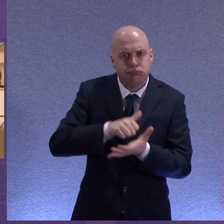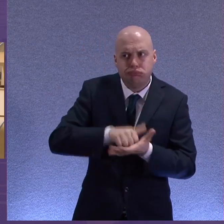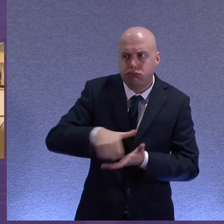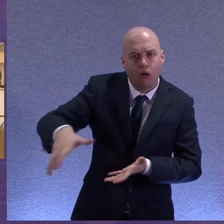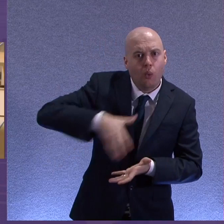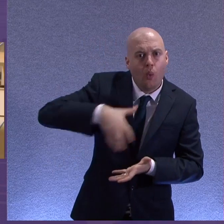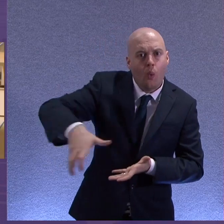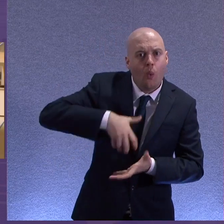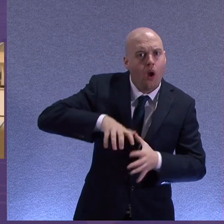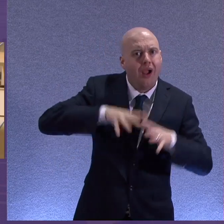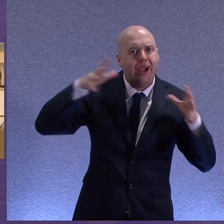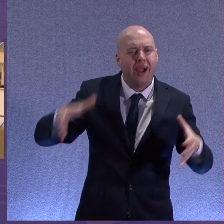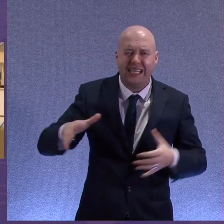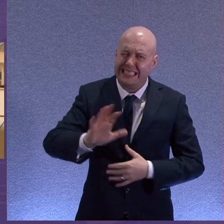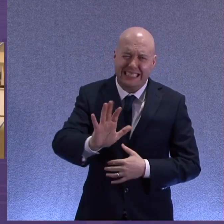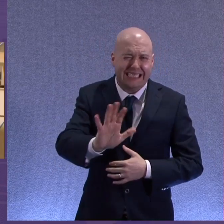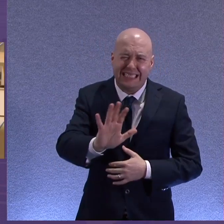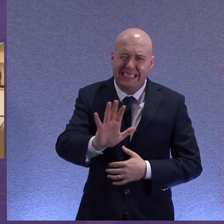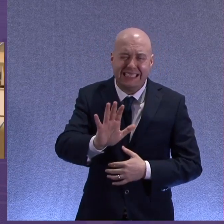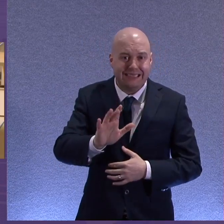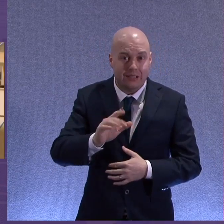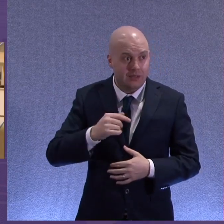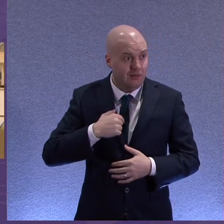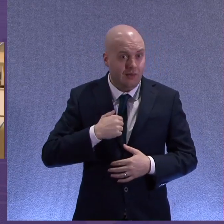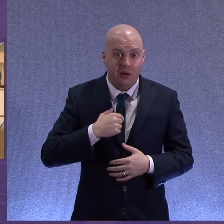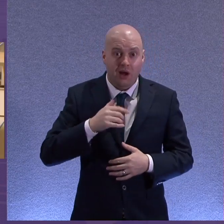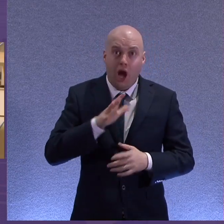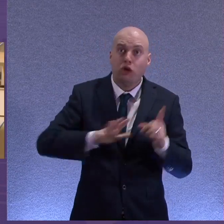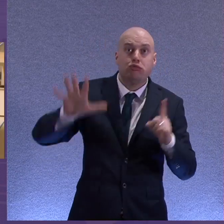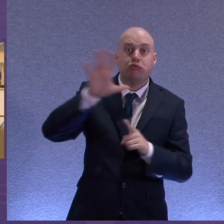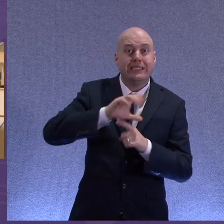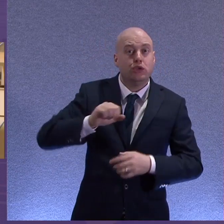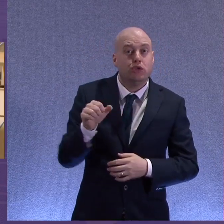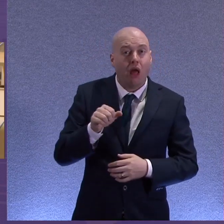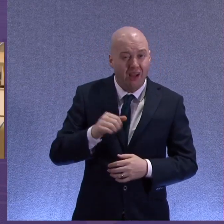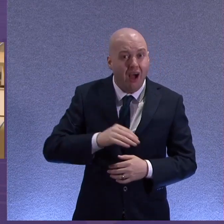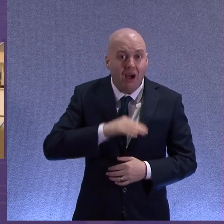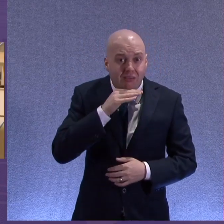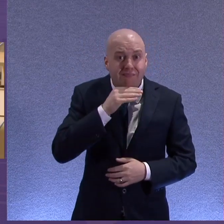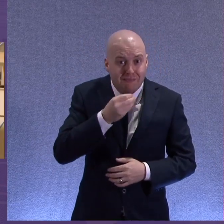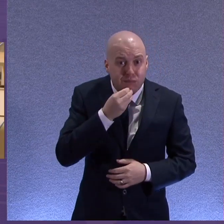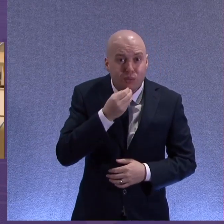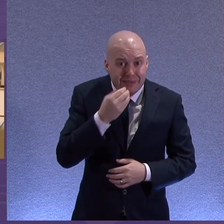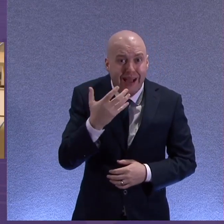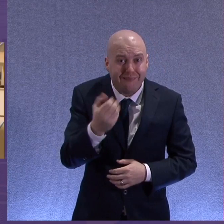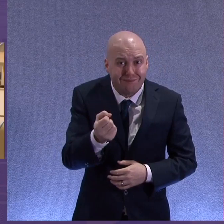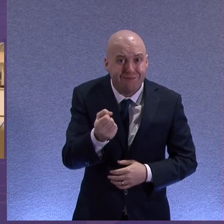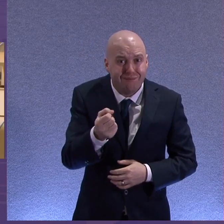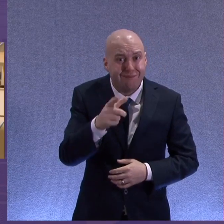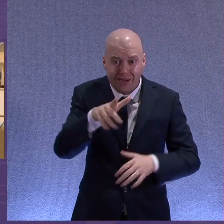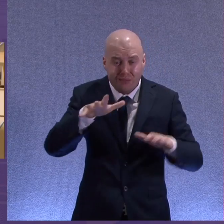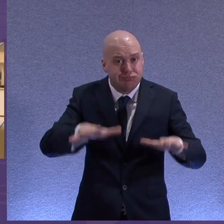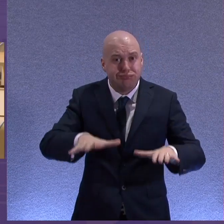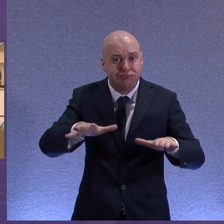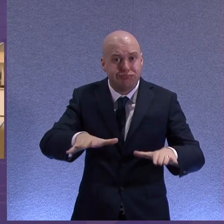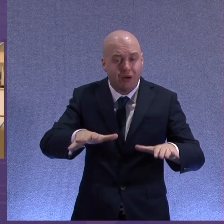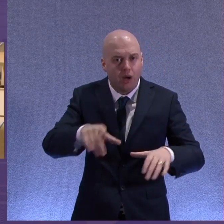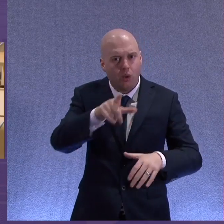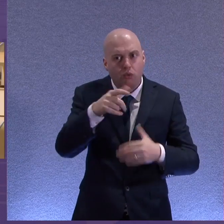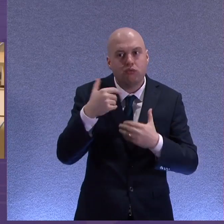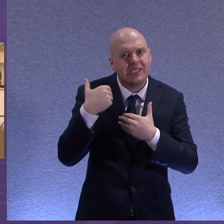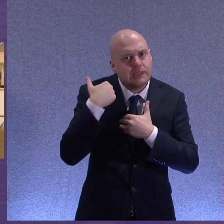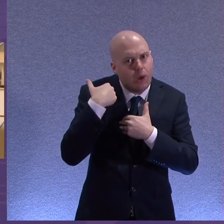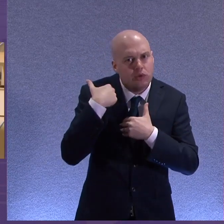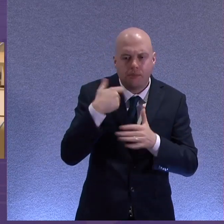any underlying shortage. There is no shortage of food in the country, so if people act responsibly, buy responsibly, shop